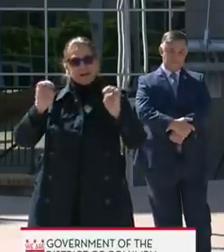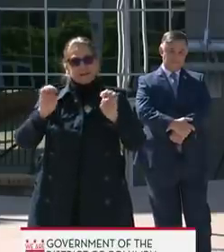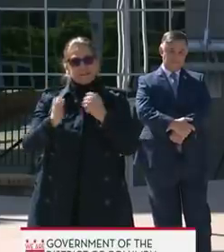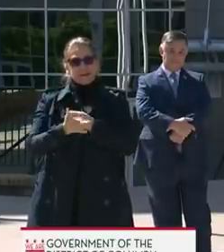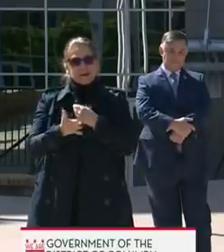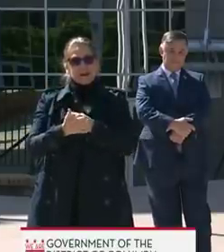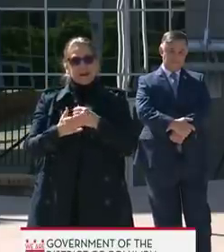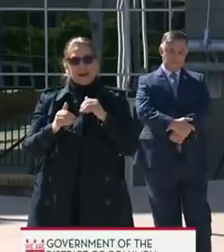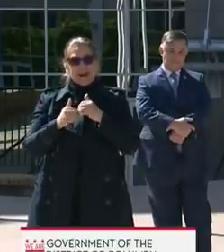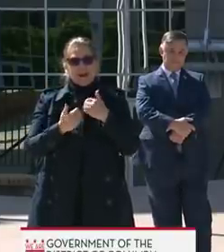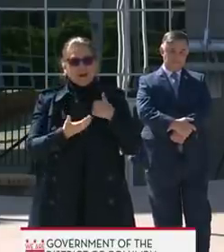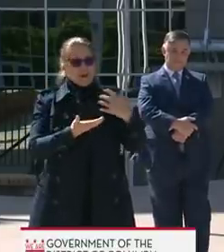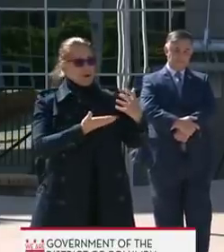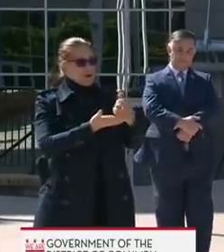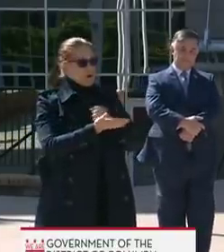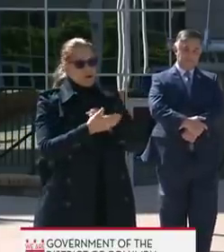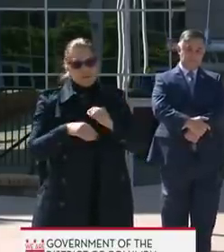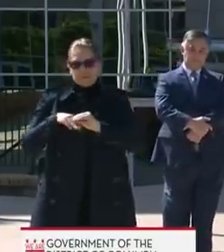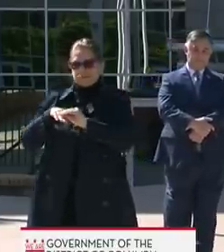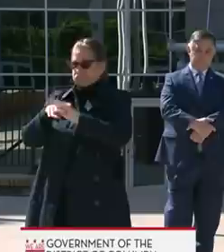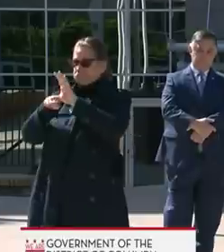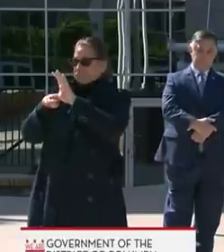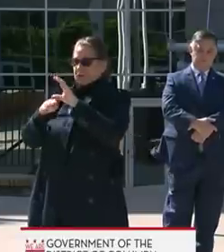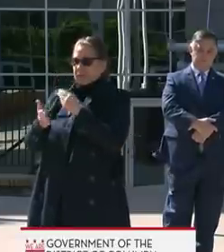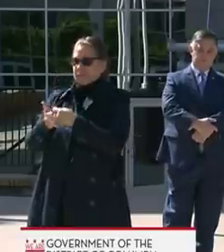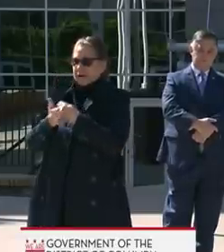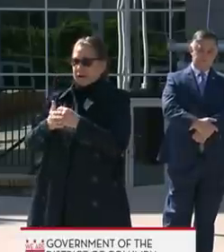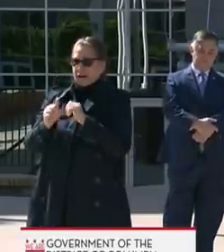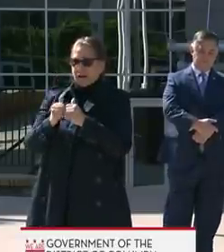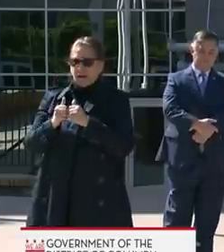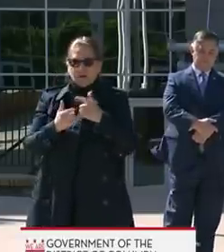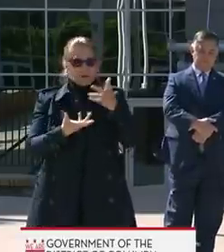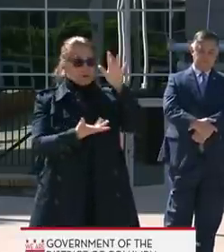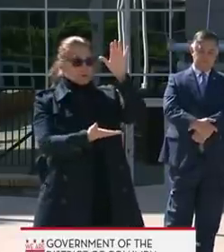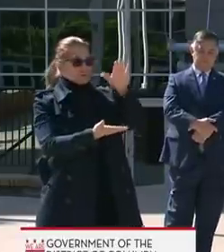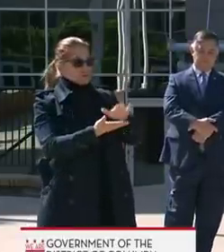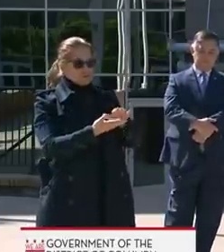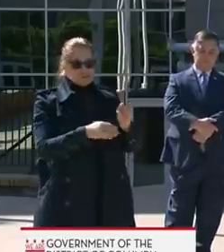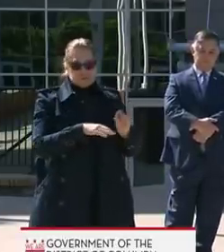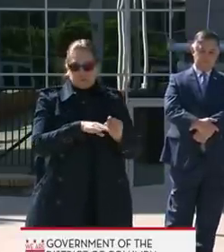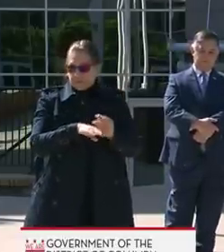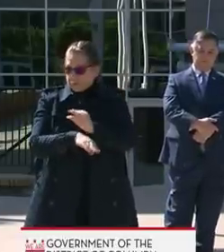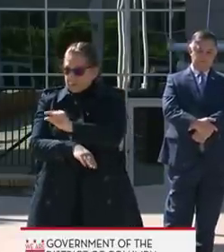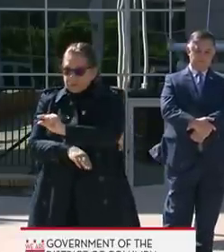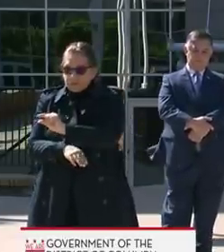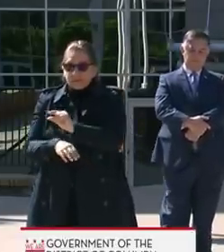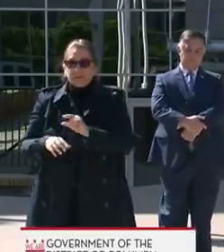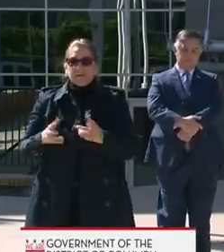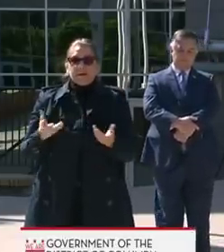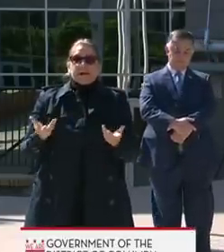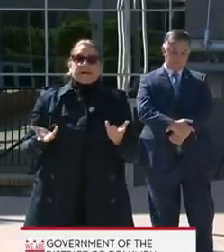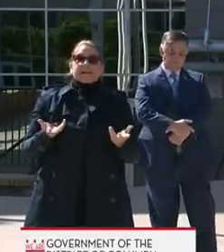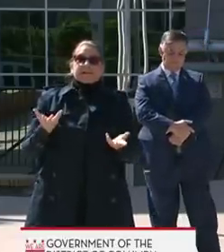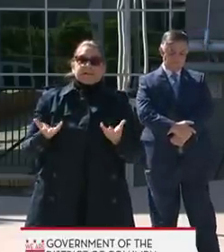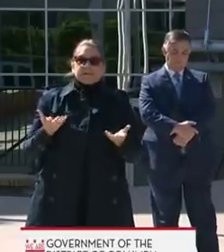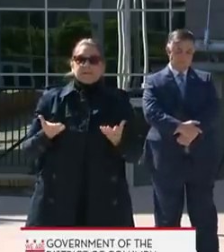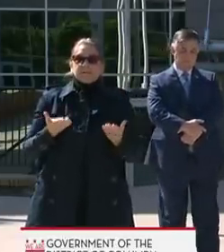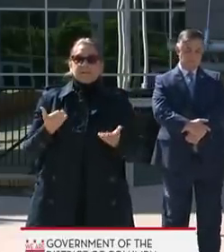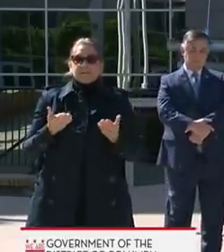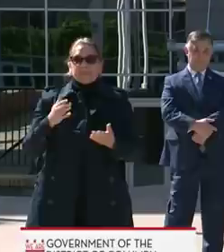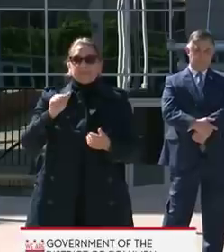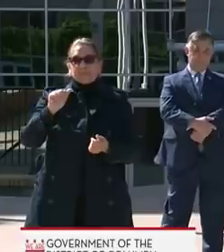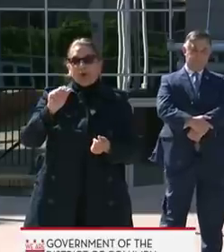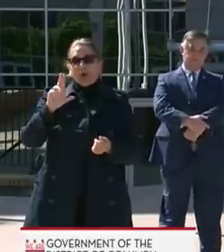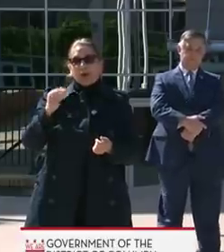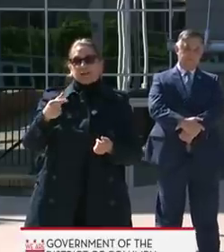be a dip greater than we have experienced in the last few years in August. And so this legislation authorizes